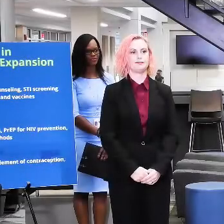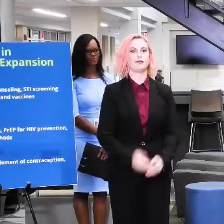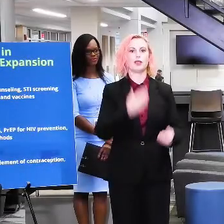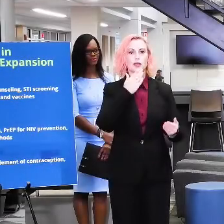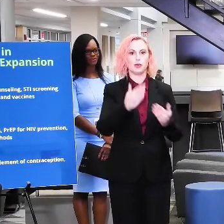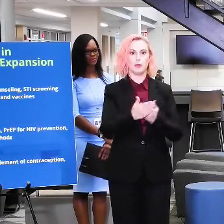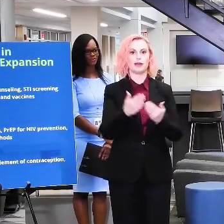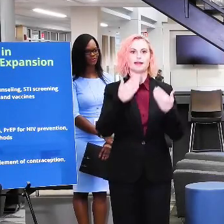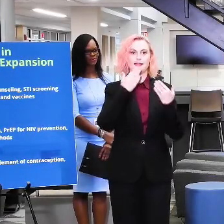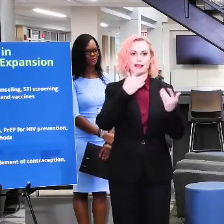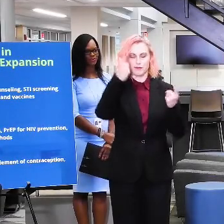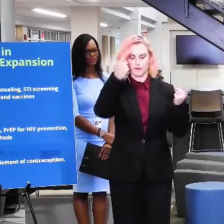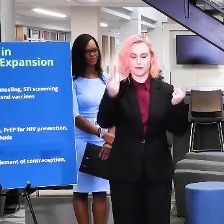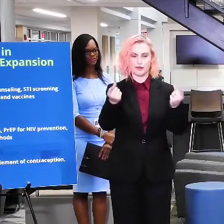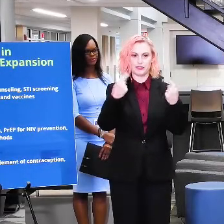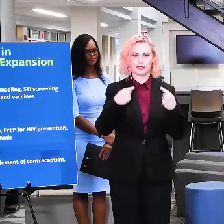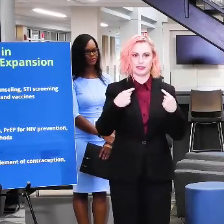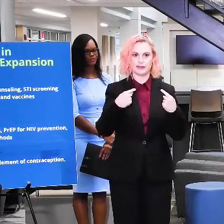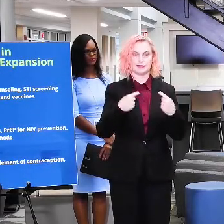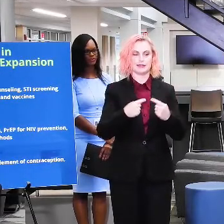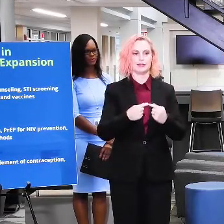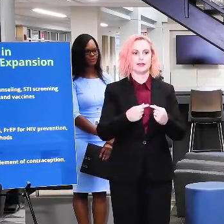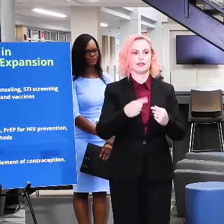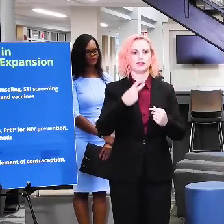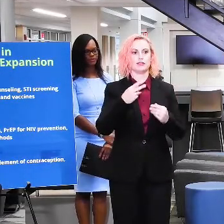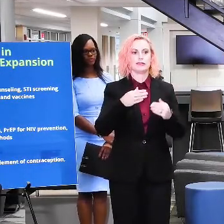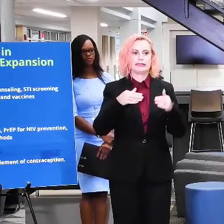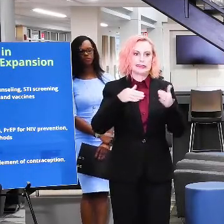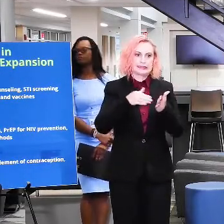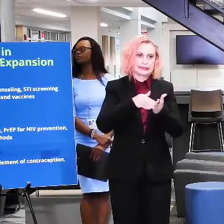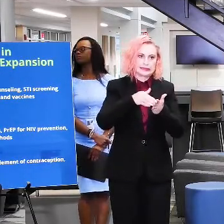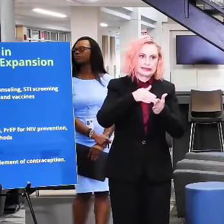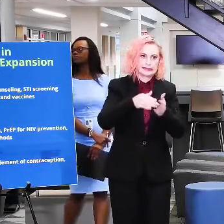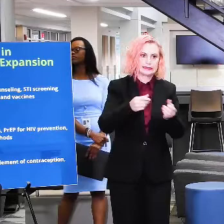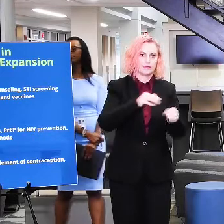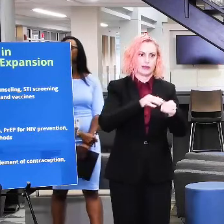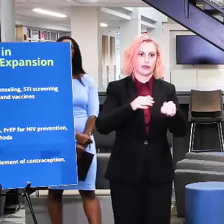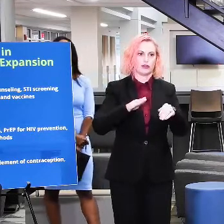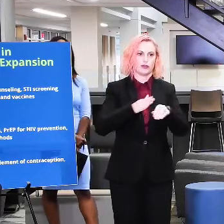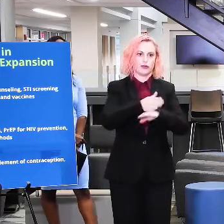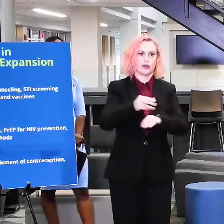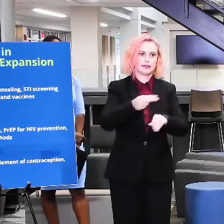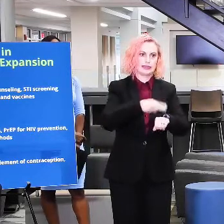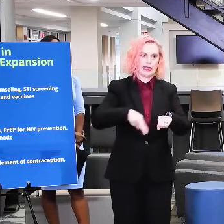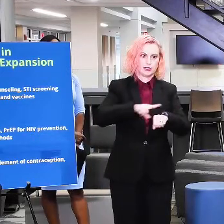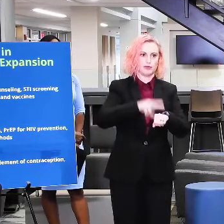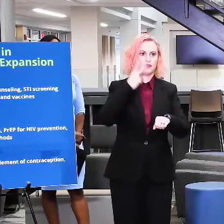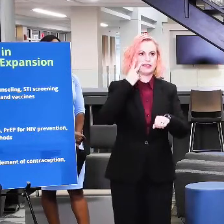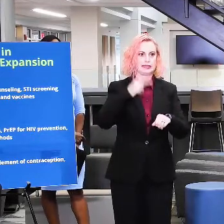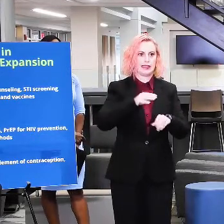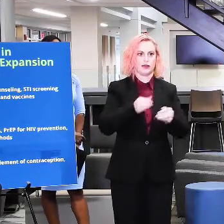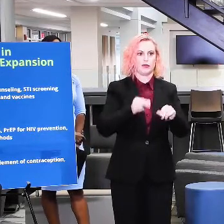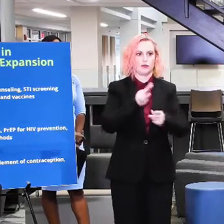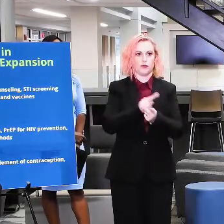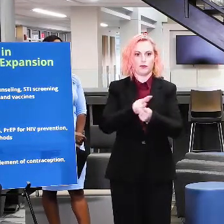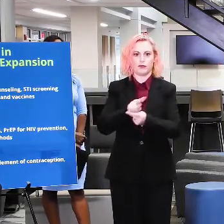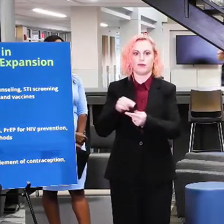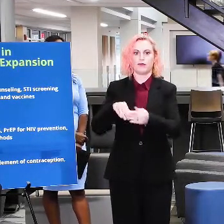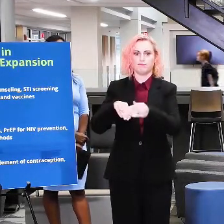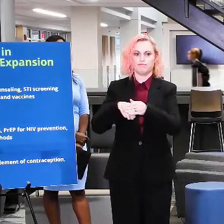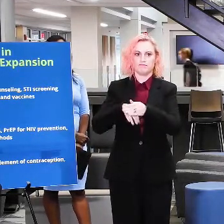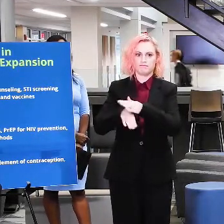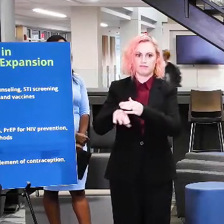Good morning and thank you for joining us. Too often across our nation, we've seen reproductive health care become